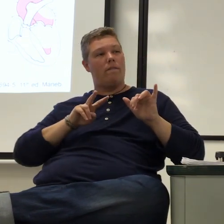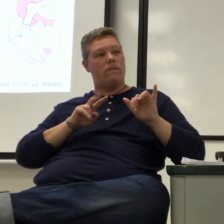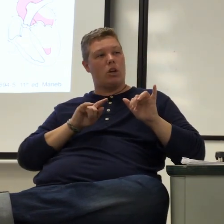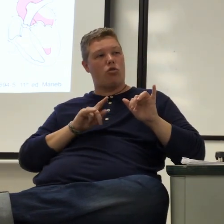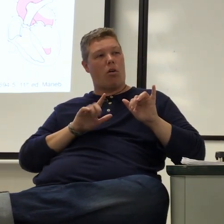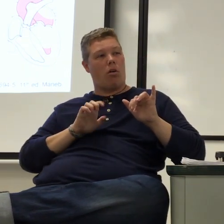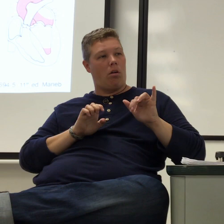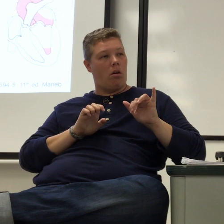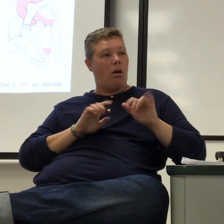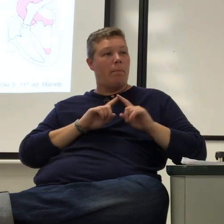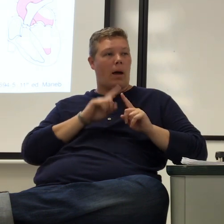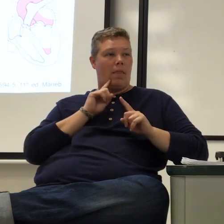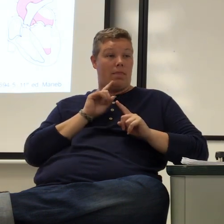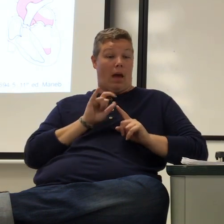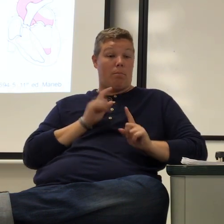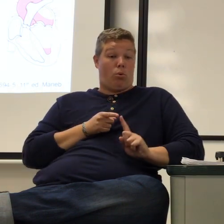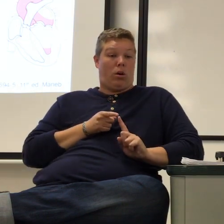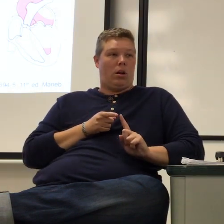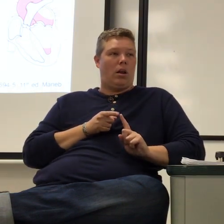the aortic SL valve closes.